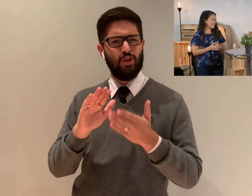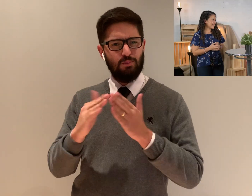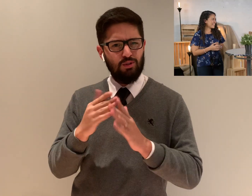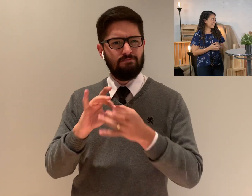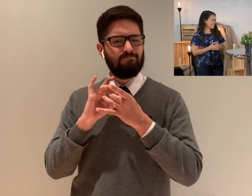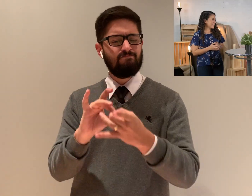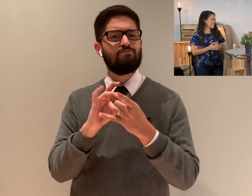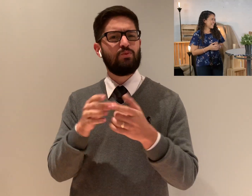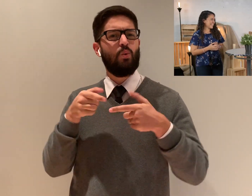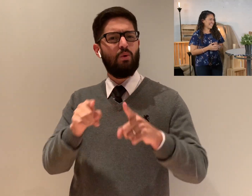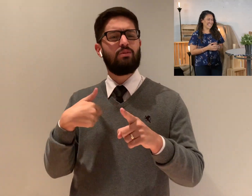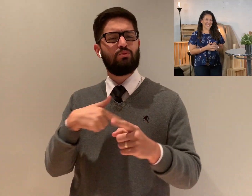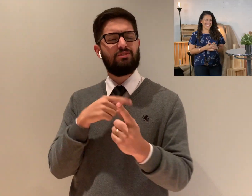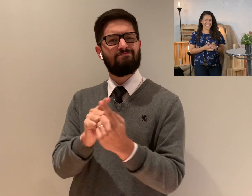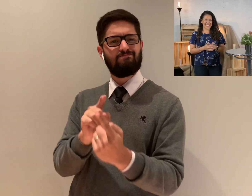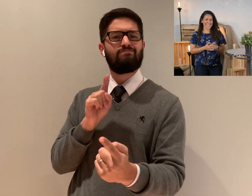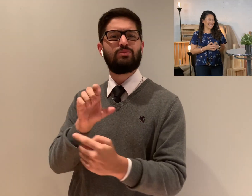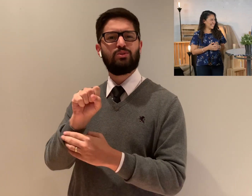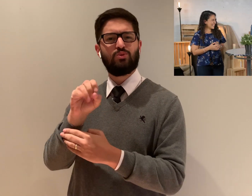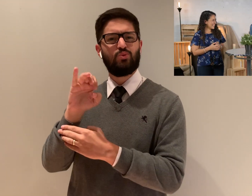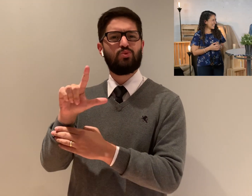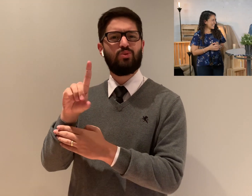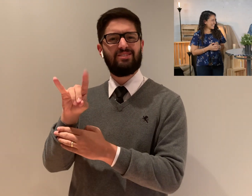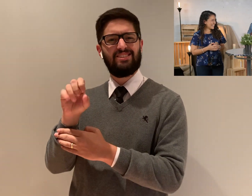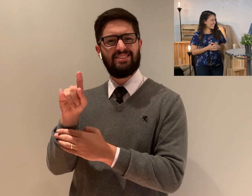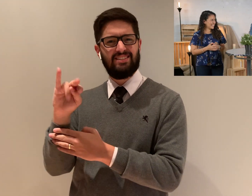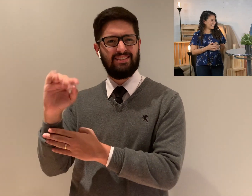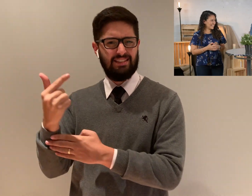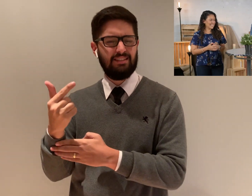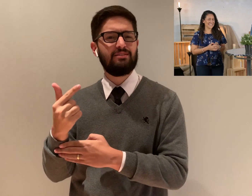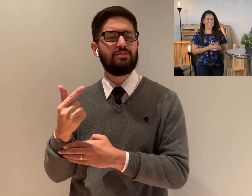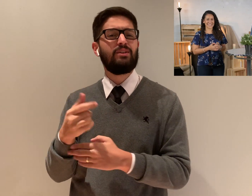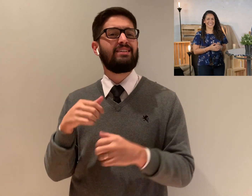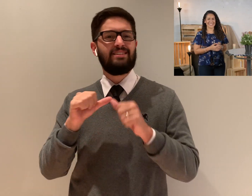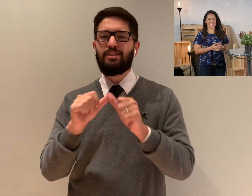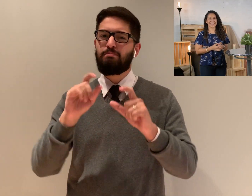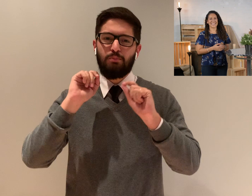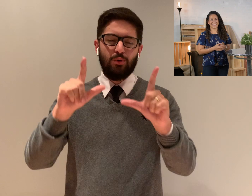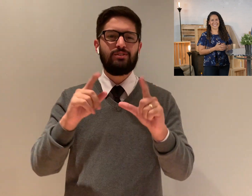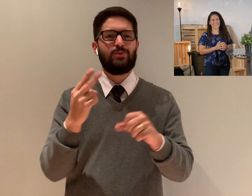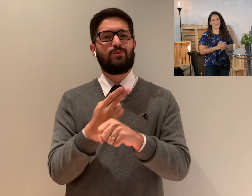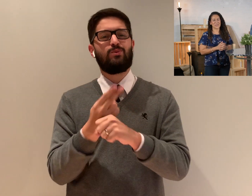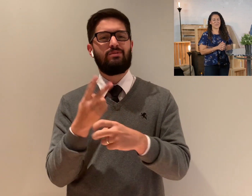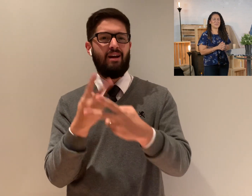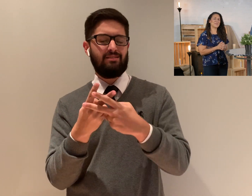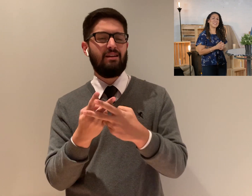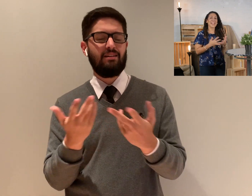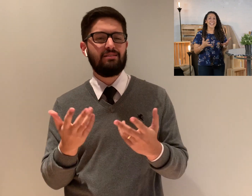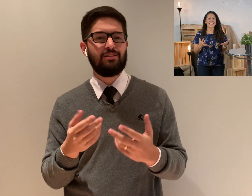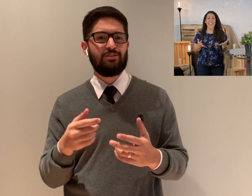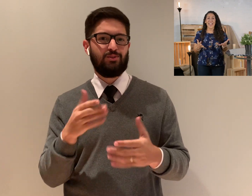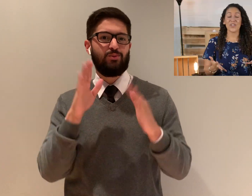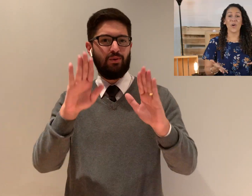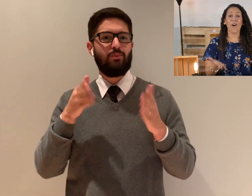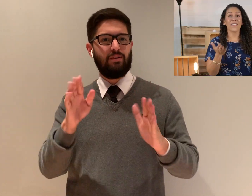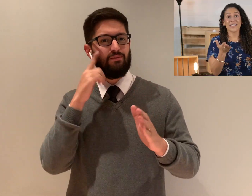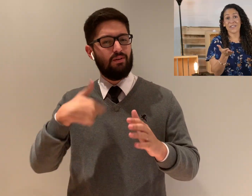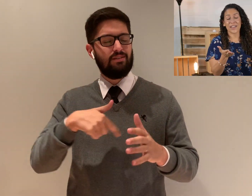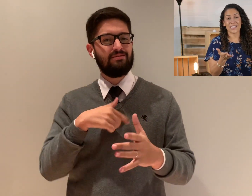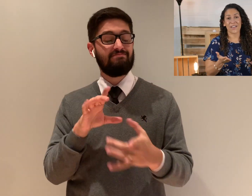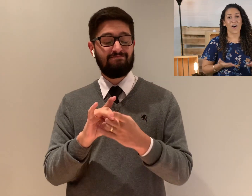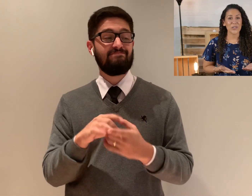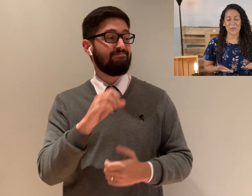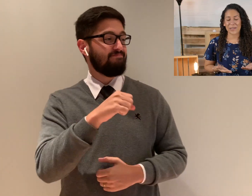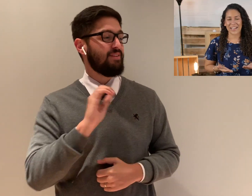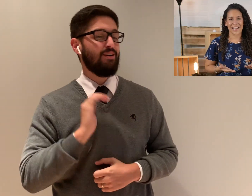togetherness while we're social distancing. So keep posting, keep using that hashtag. It's a great way for us to, you know, connect. Yes, and you know, our